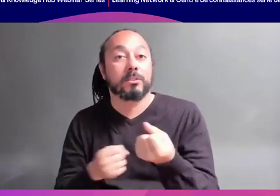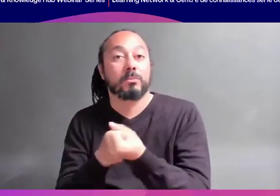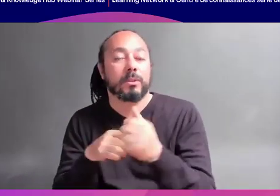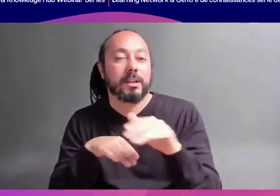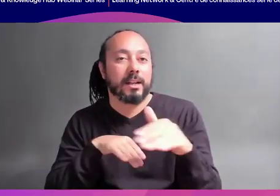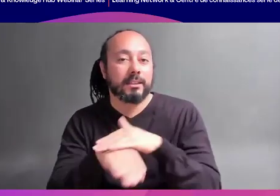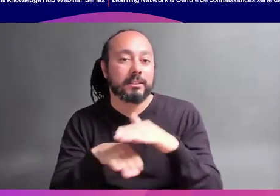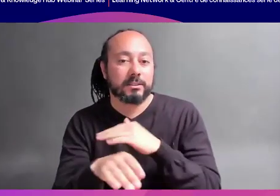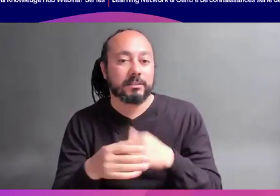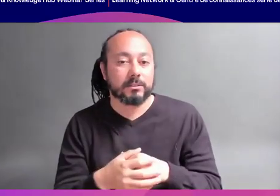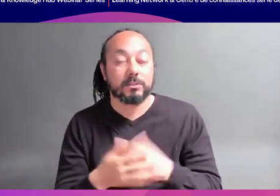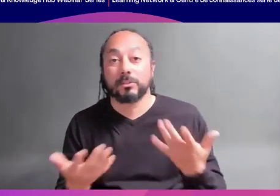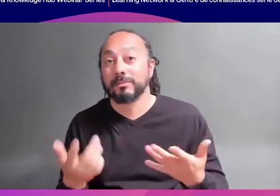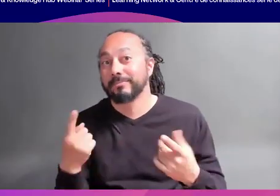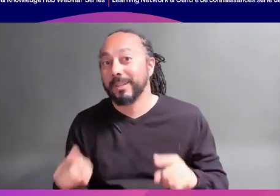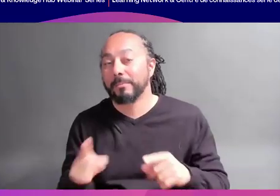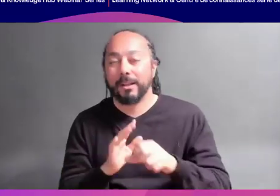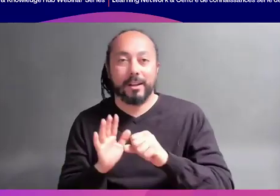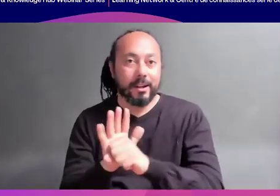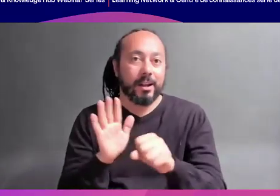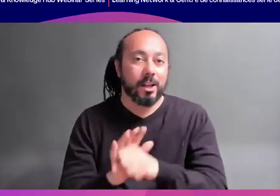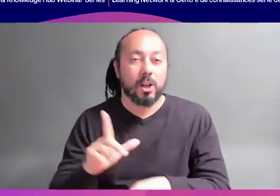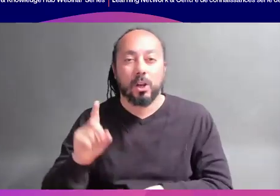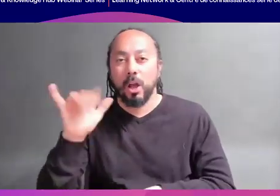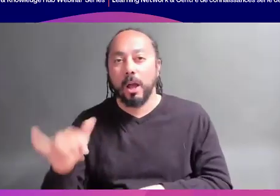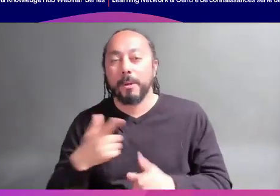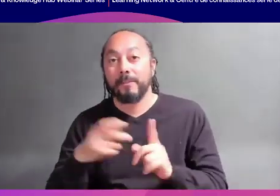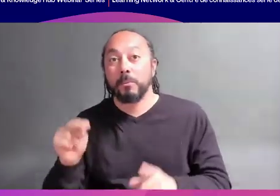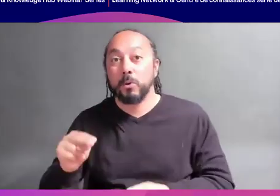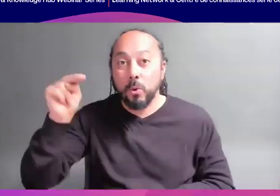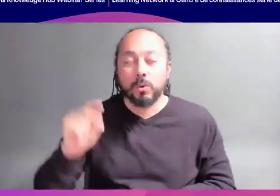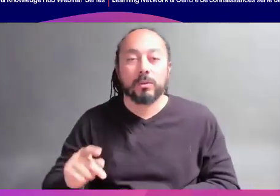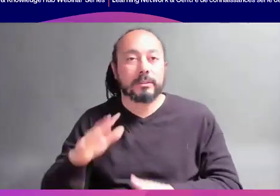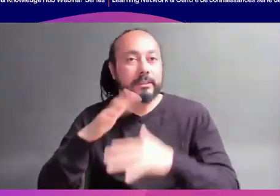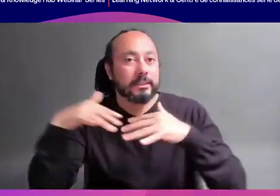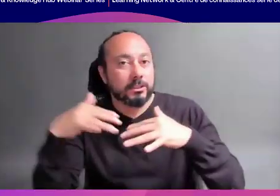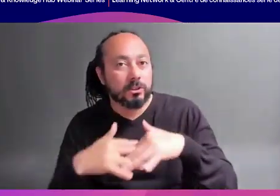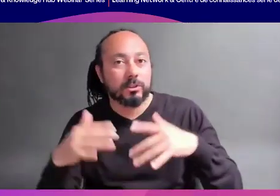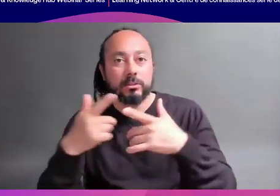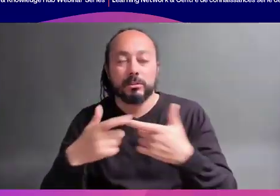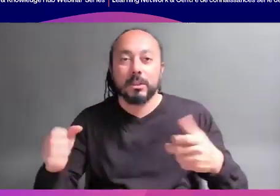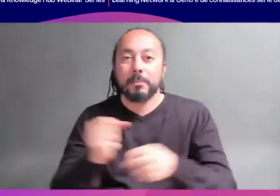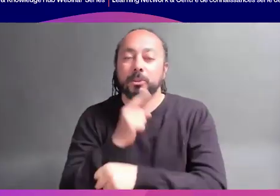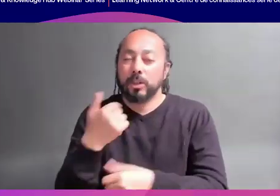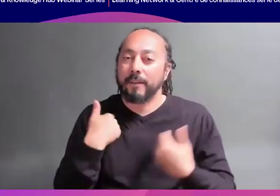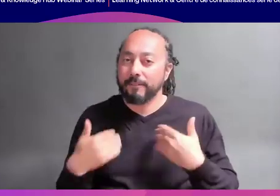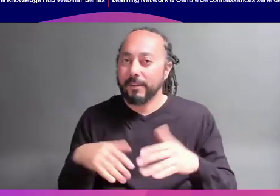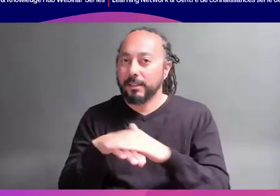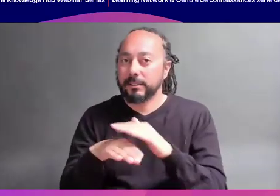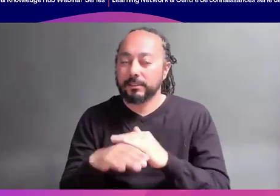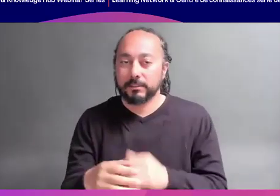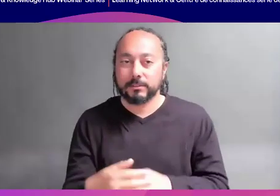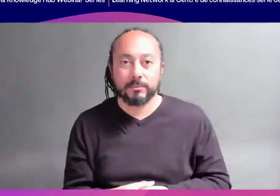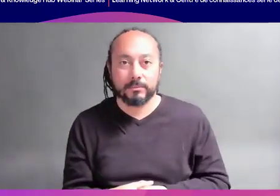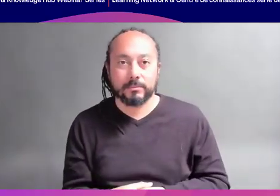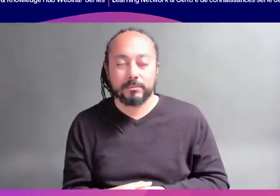and so advocacy and lobbying to ensure from the North and all the different First Nations and different communities actually have access to it. And then, of course, ourselves, like,